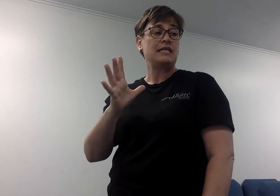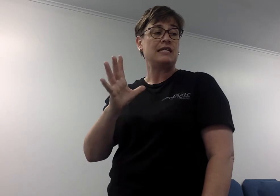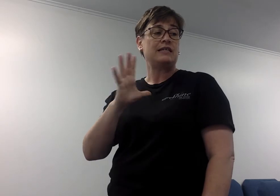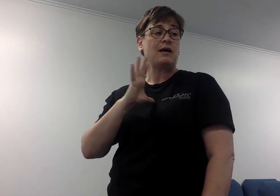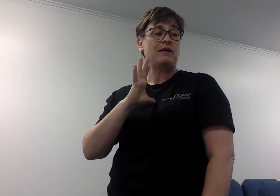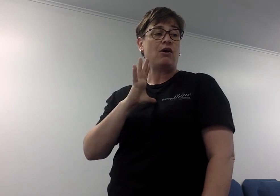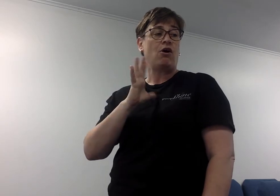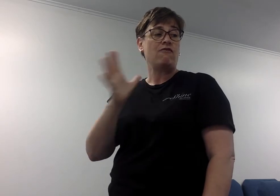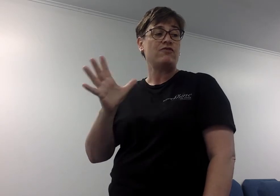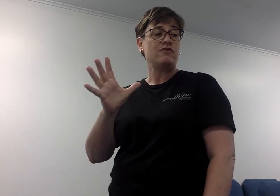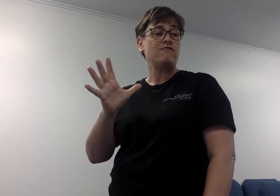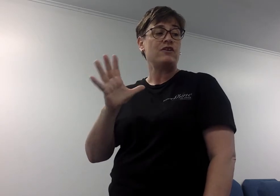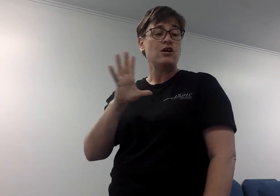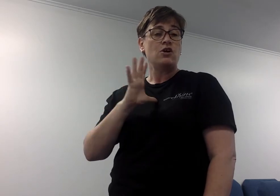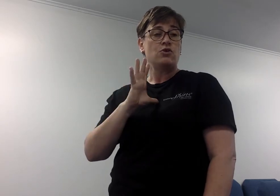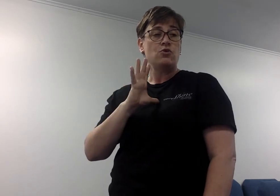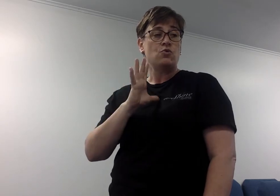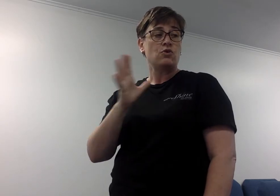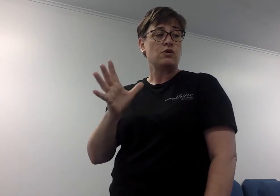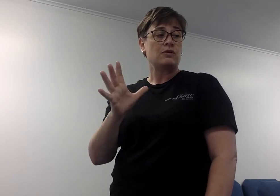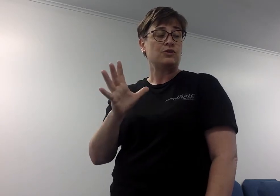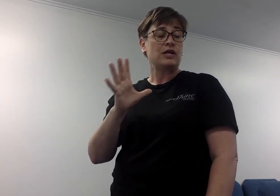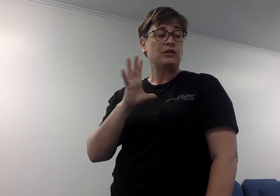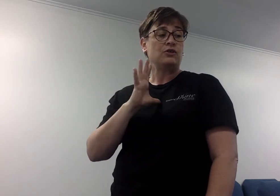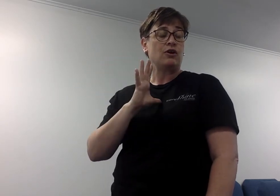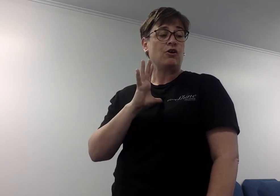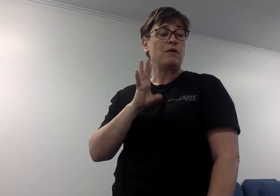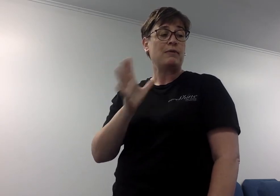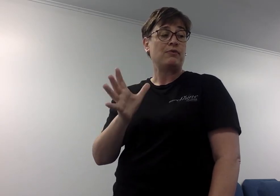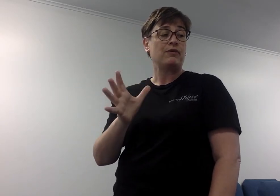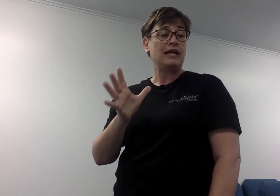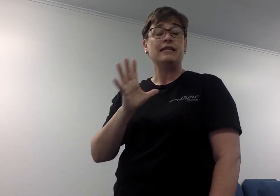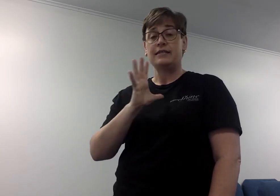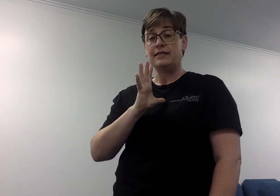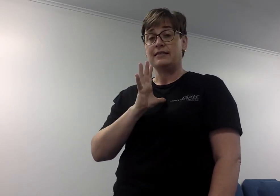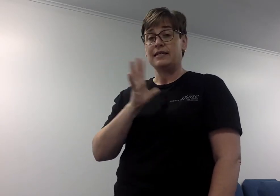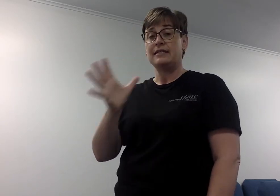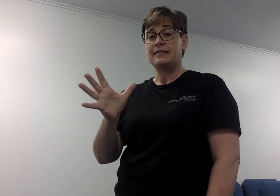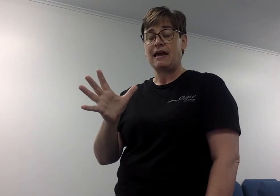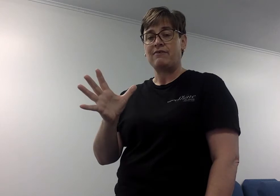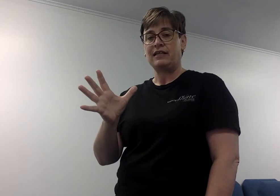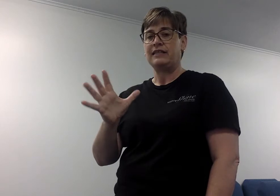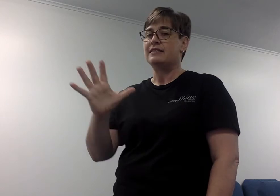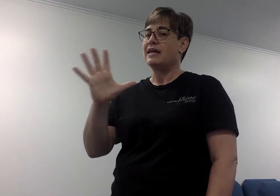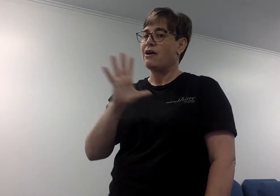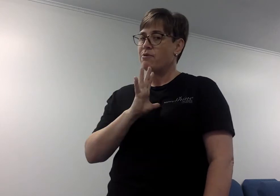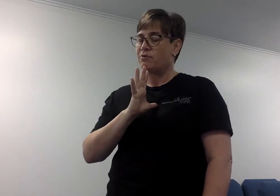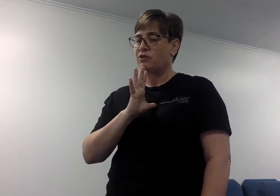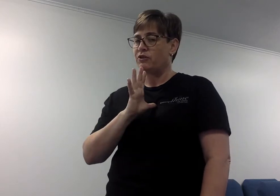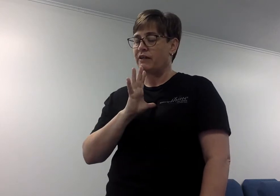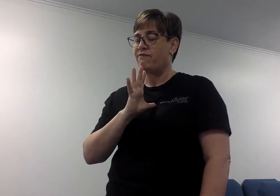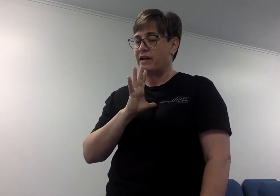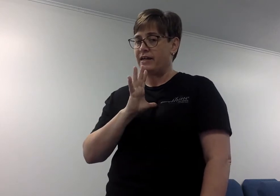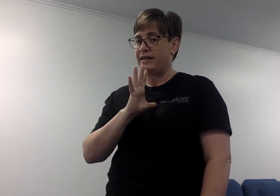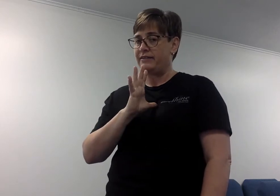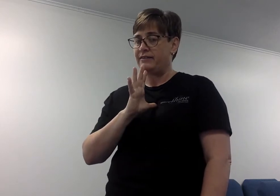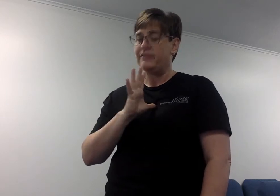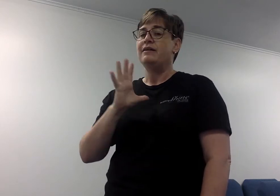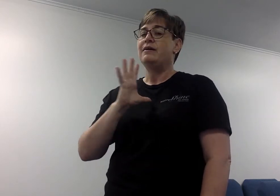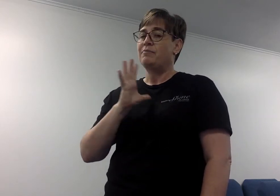it coming off of I was trying to look on our paper, and it does have it like this. I remember learning fine, but